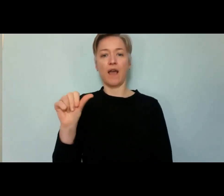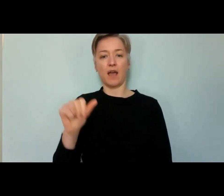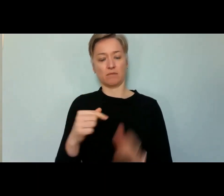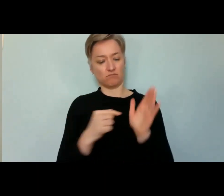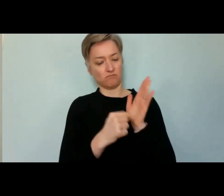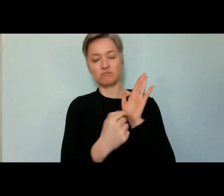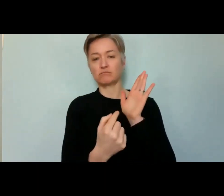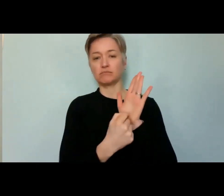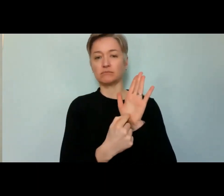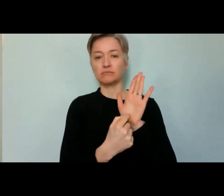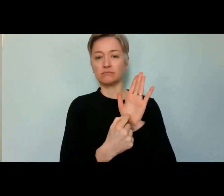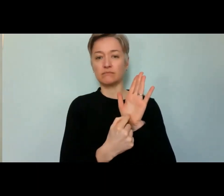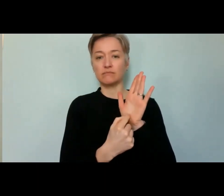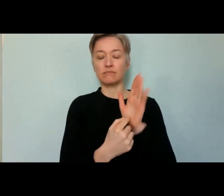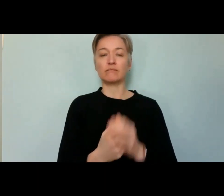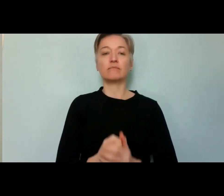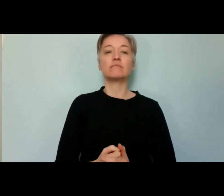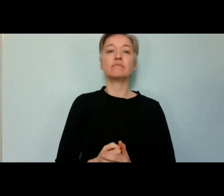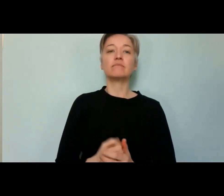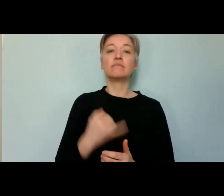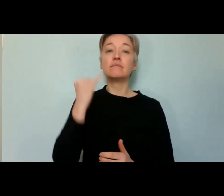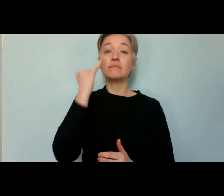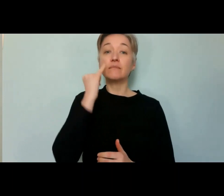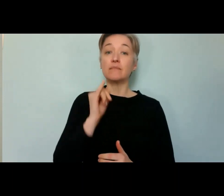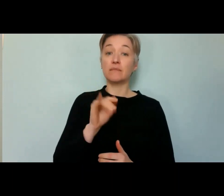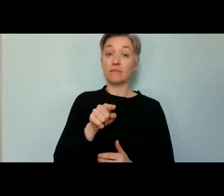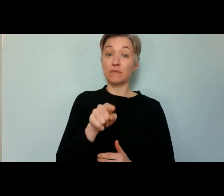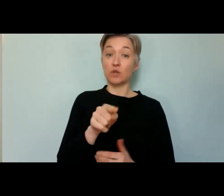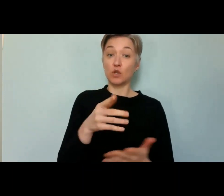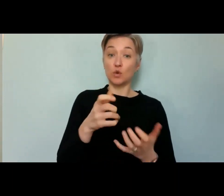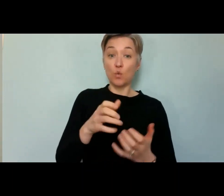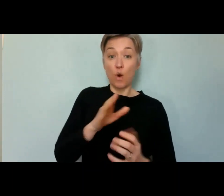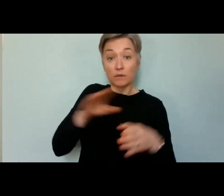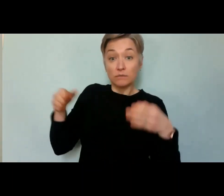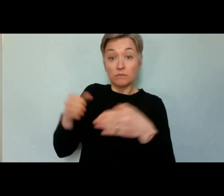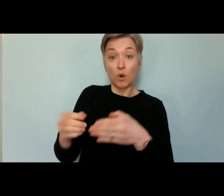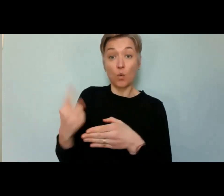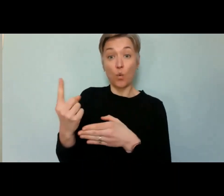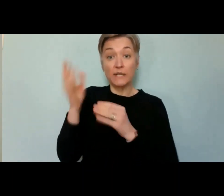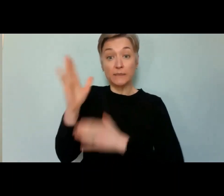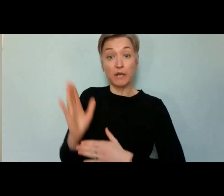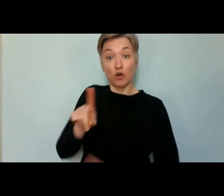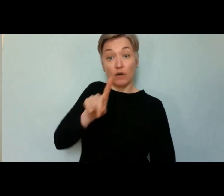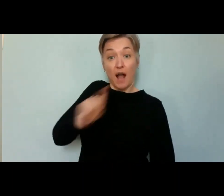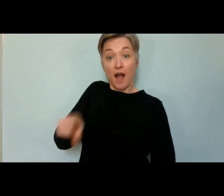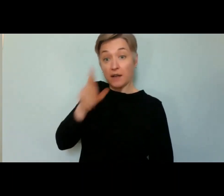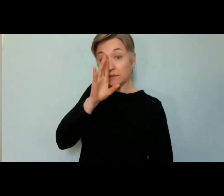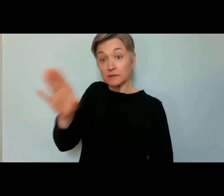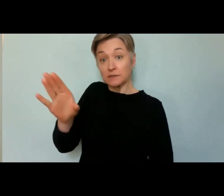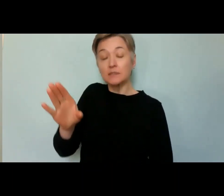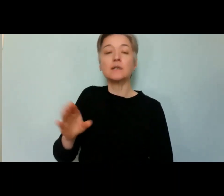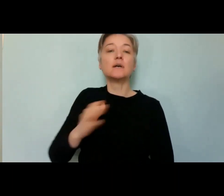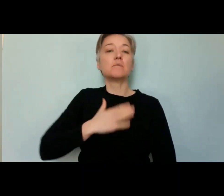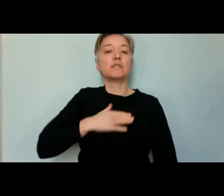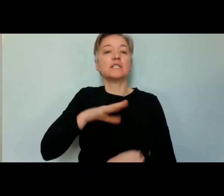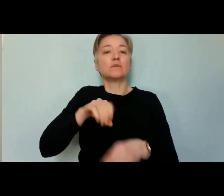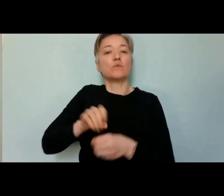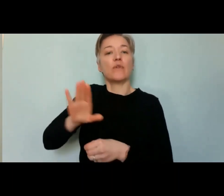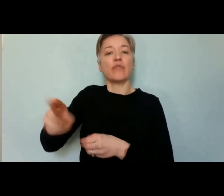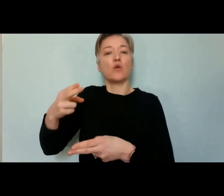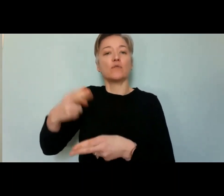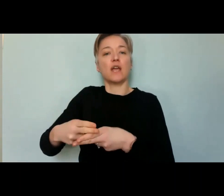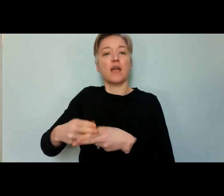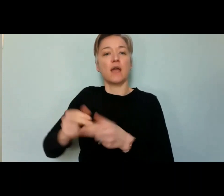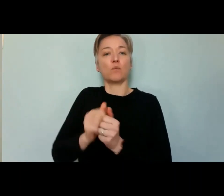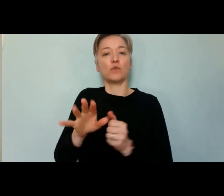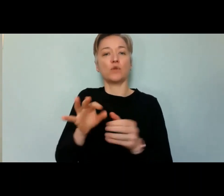screen. If you would like your question specifically directed to one of our speakers, please include the speaker's name in the question.